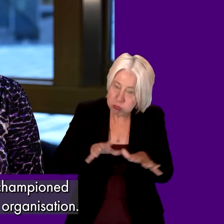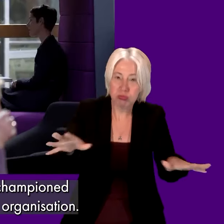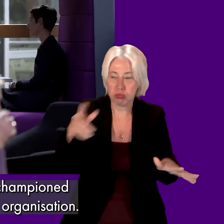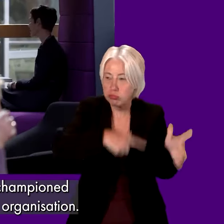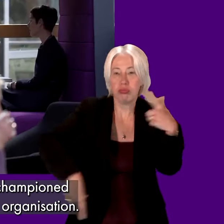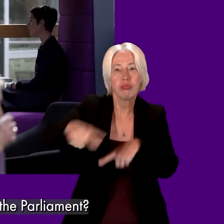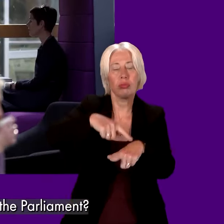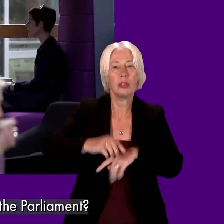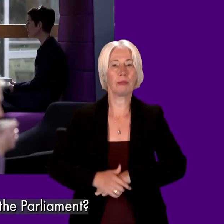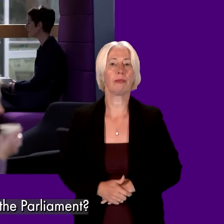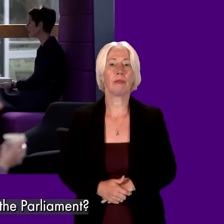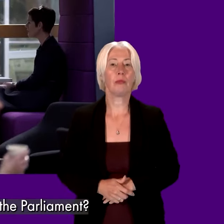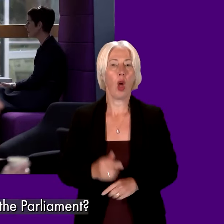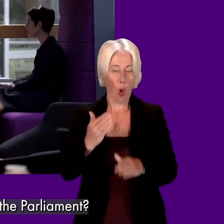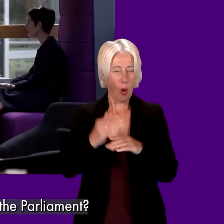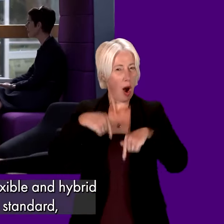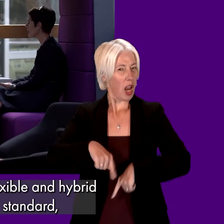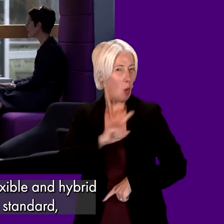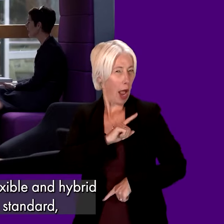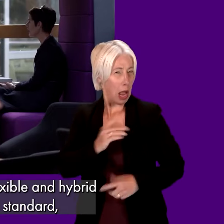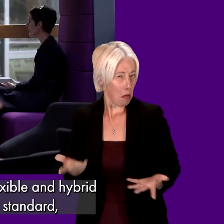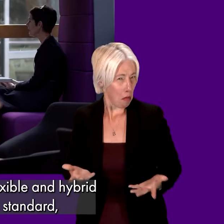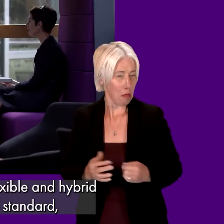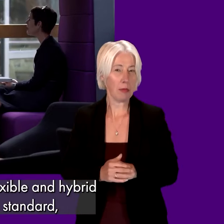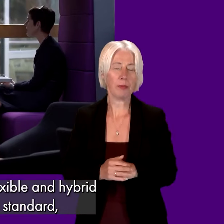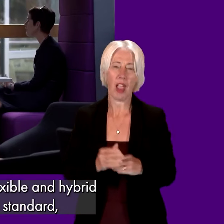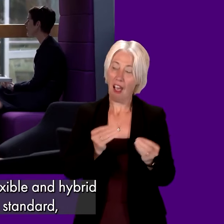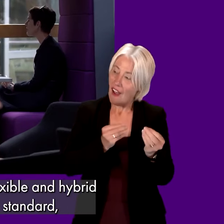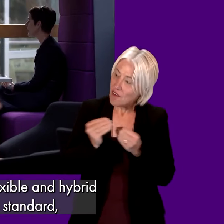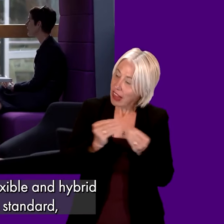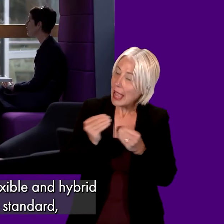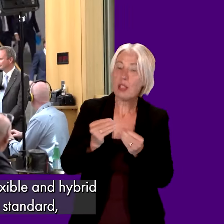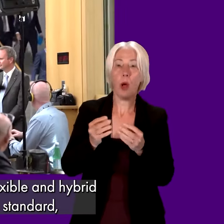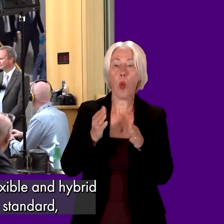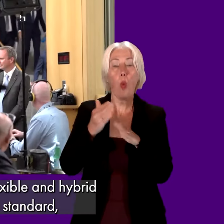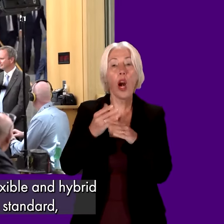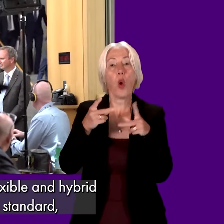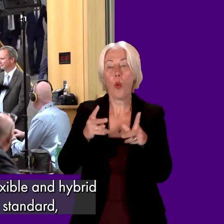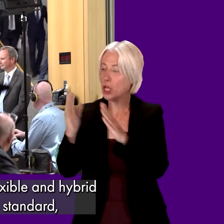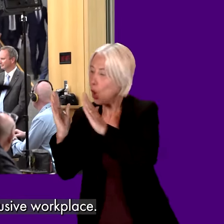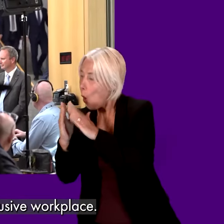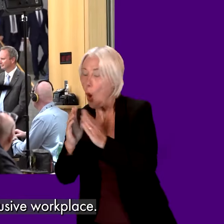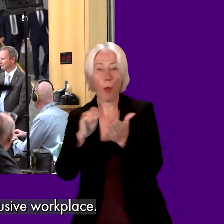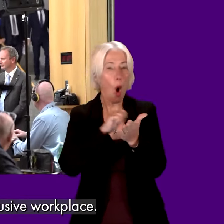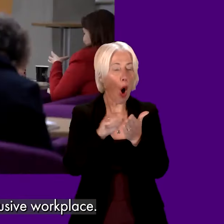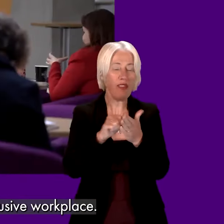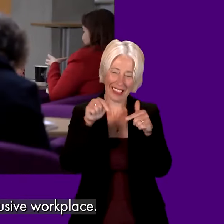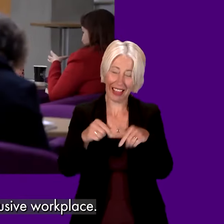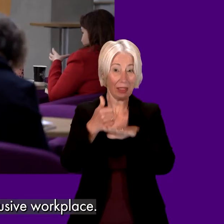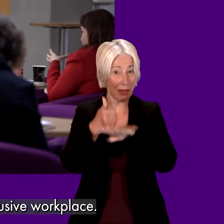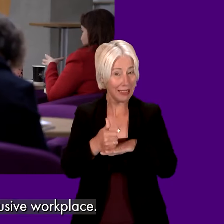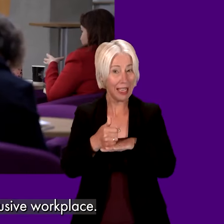organisation. So why work at the Parliament? Well, we have flexible and hybrid working as standard, and we're an